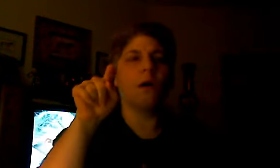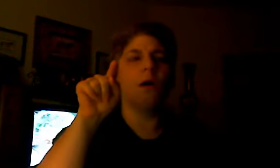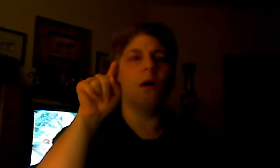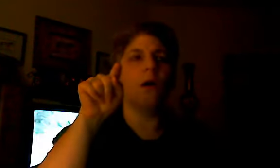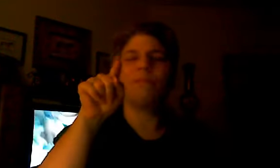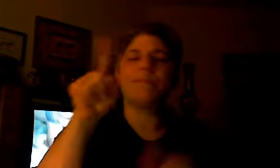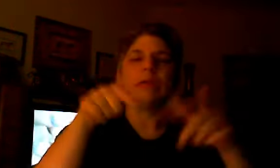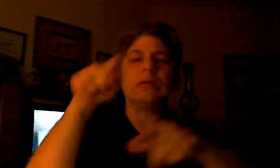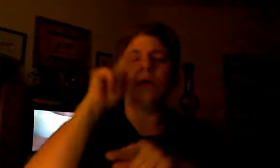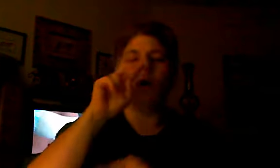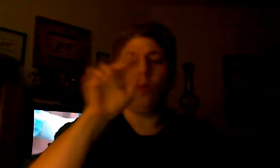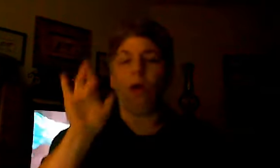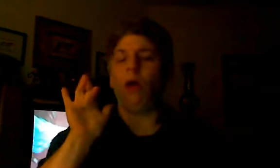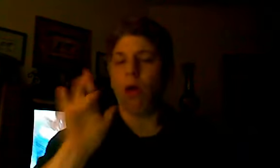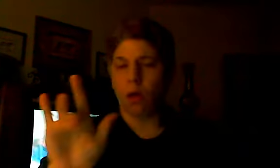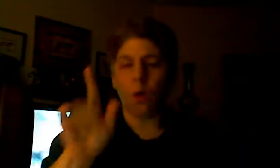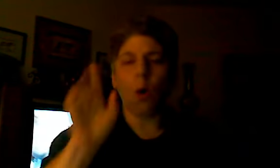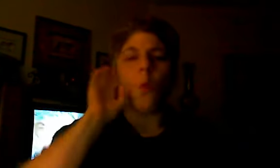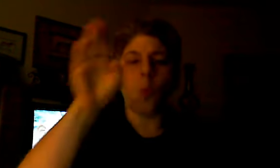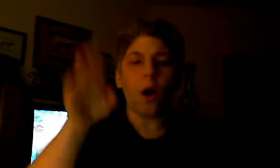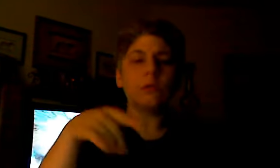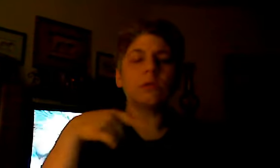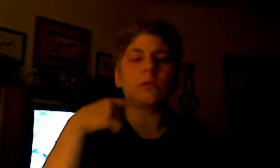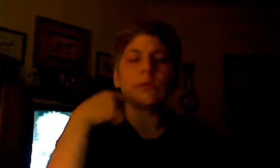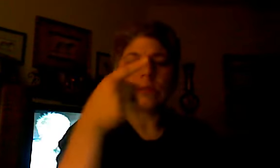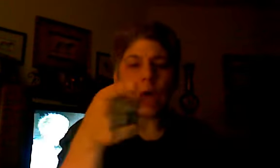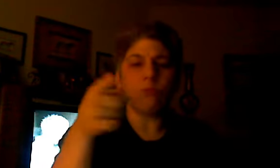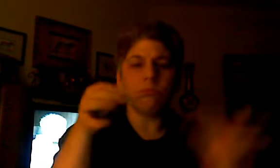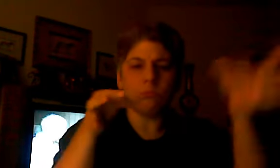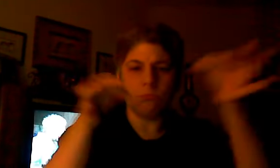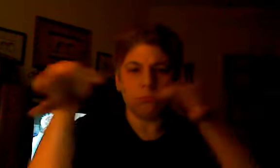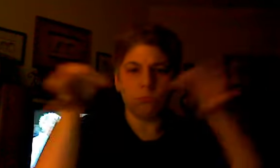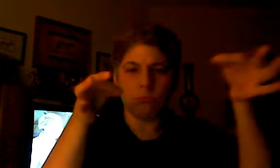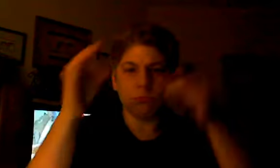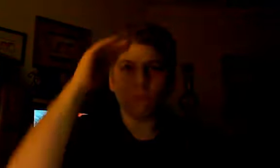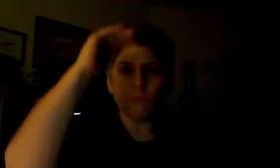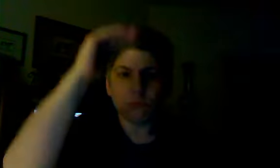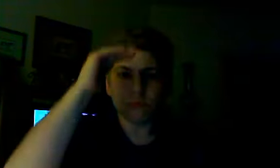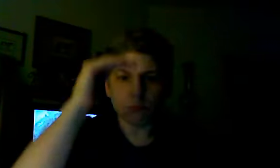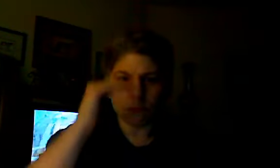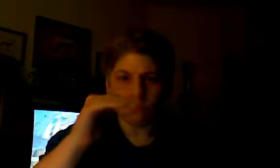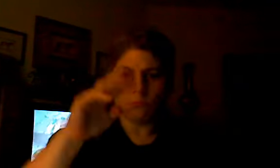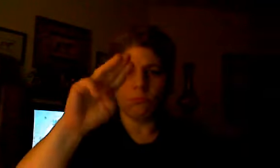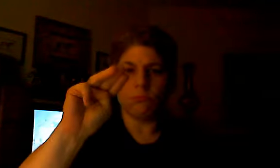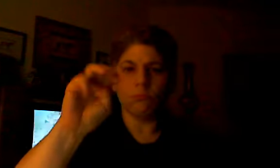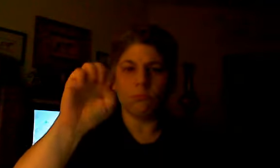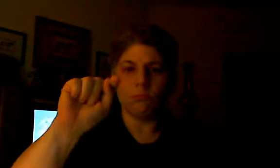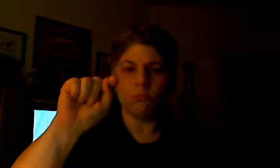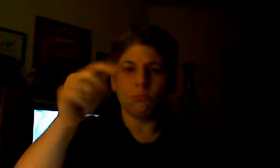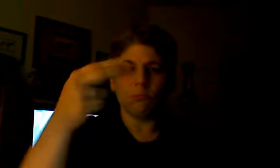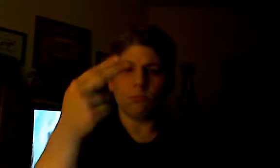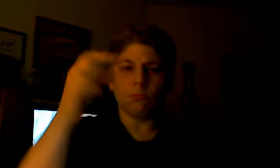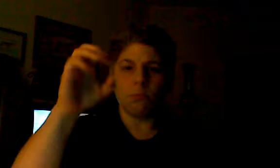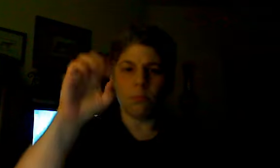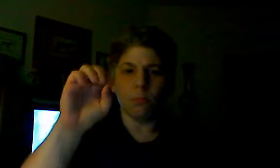Mmm. Does the vinegar onion get up here? That works. Great job. It'll work. Very moist. Not too spicy. Just the perfect hint of hot peppers